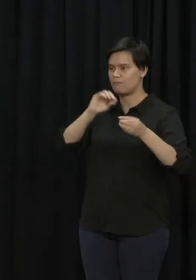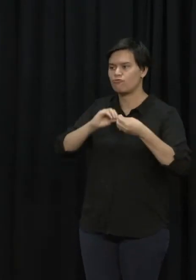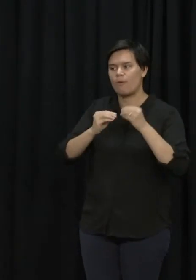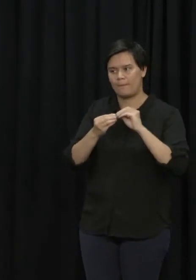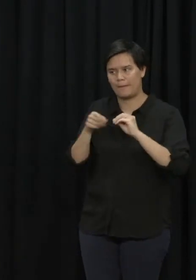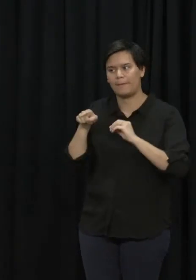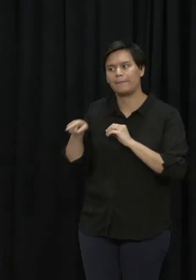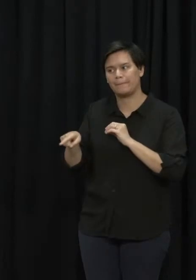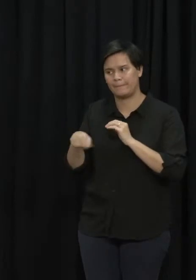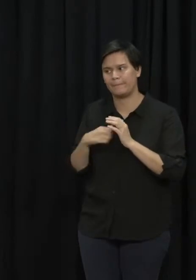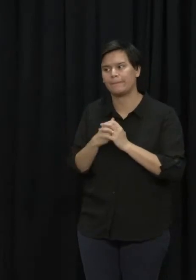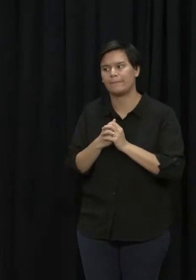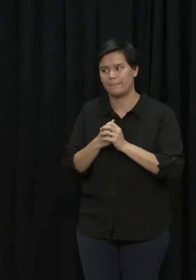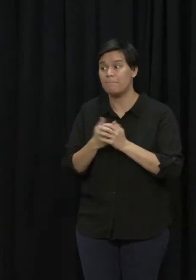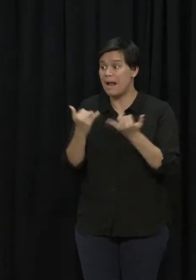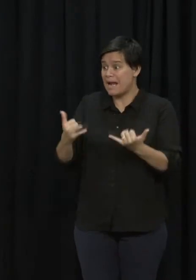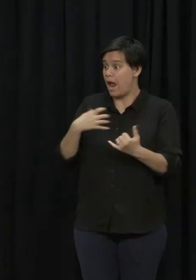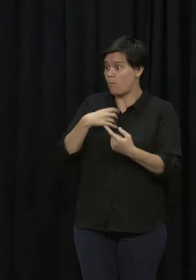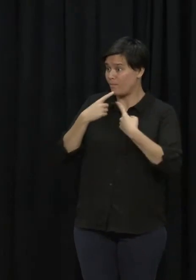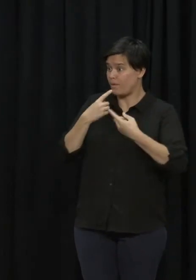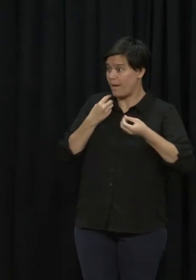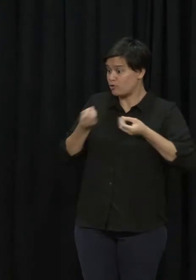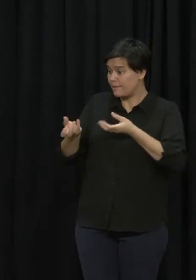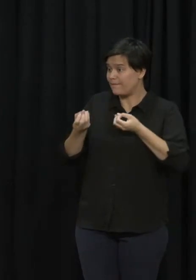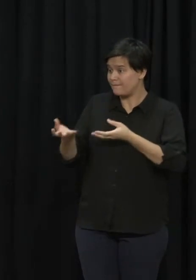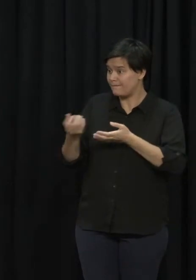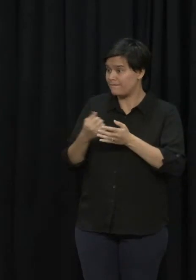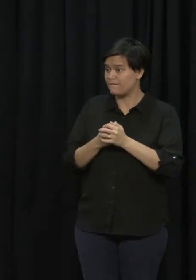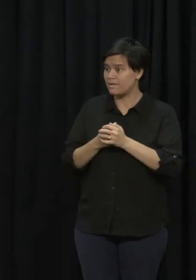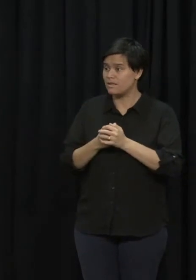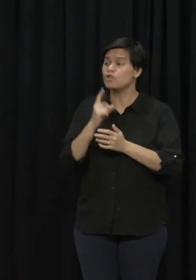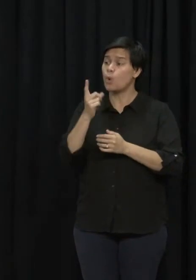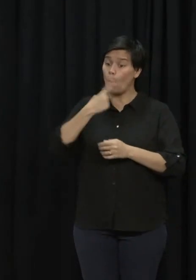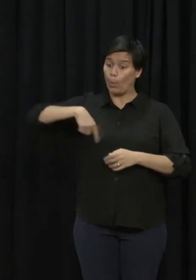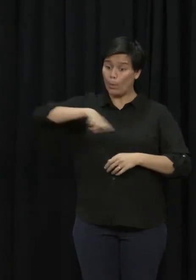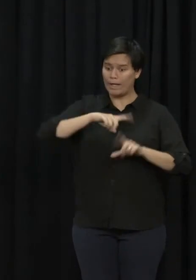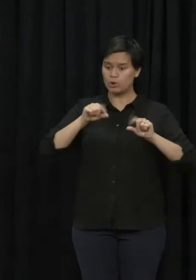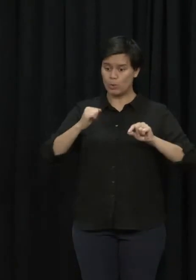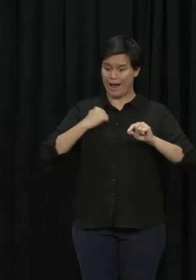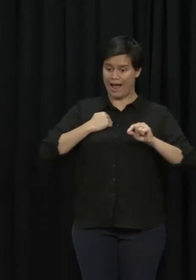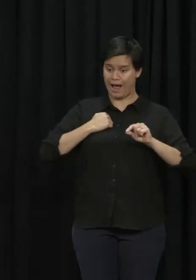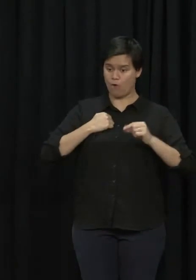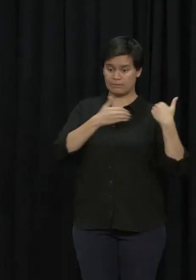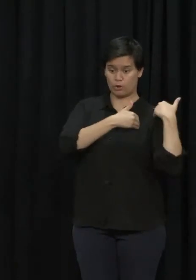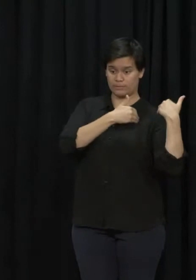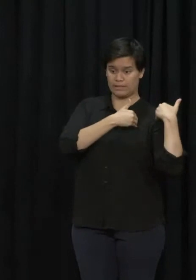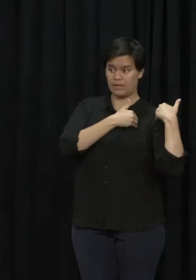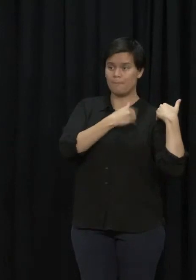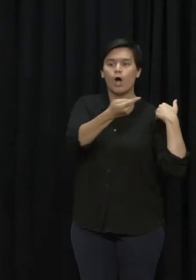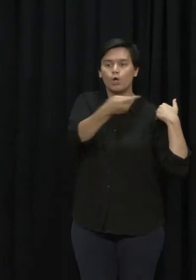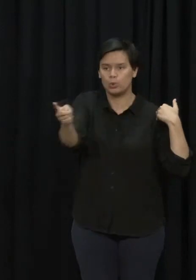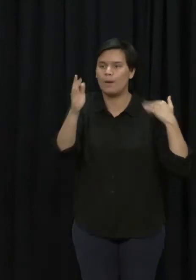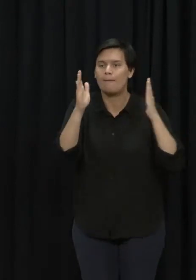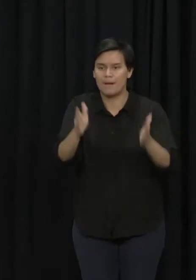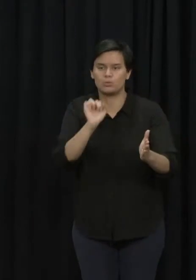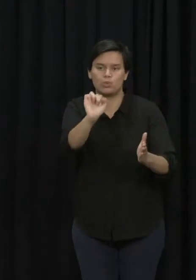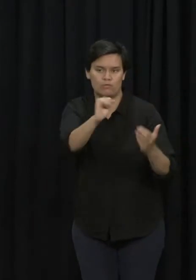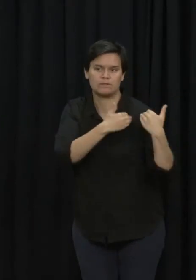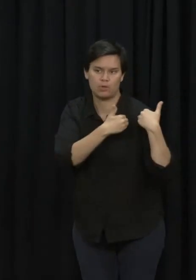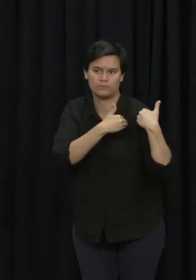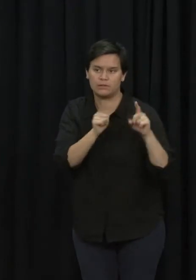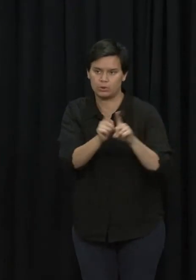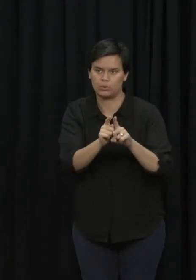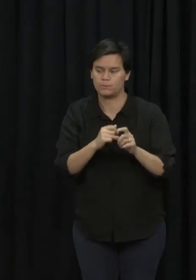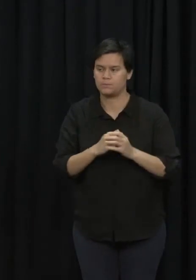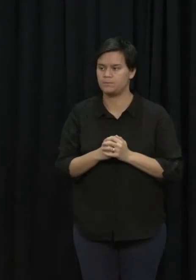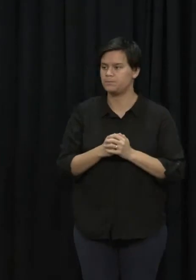well. But it goes both ways. We'll do our bit, but we expect people to do theirs as well. Come in the front. Prime Minister,